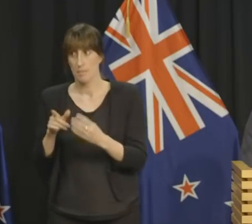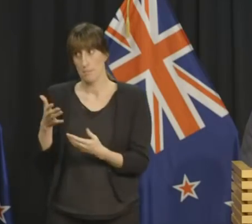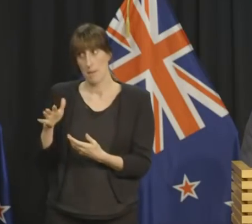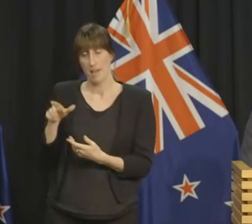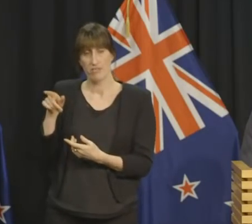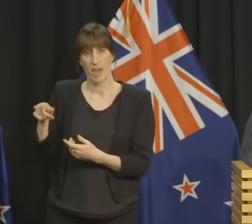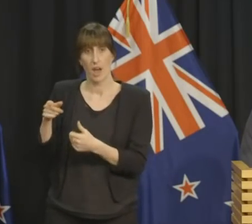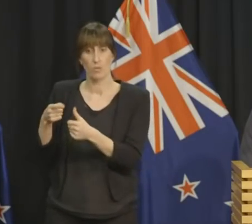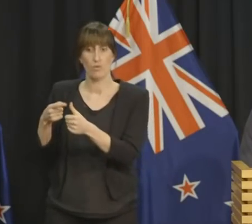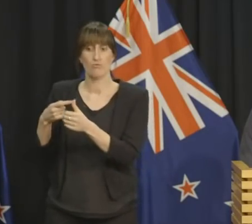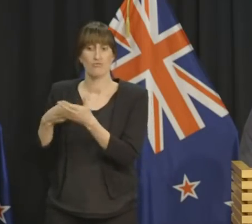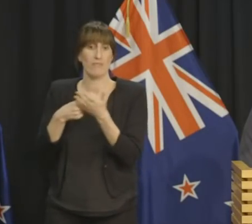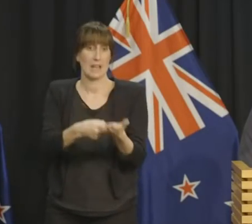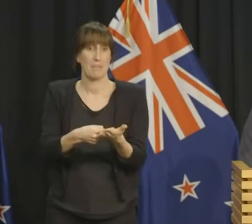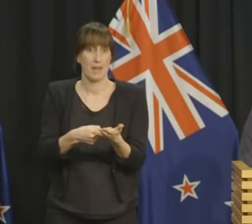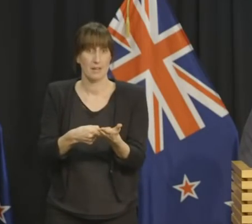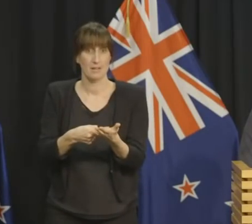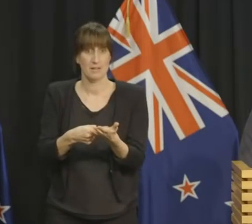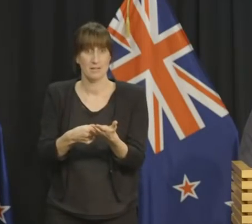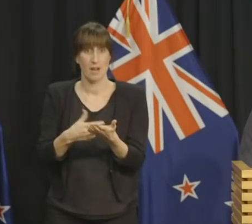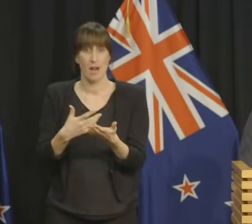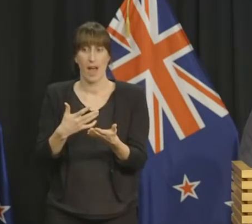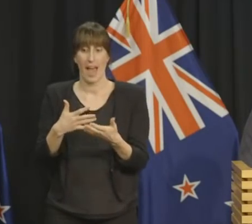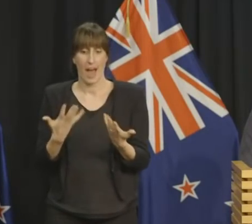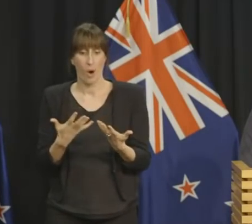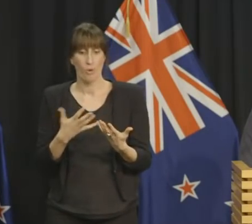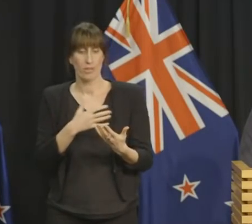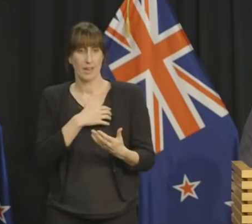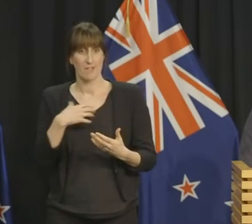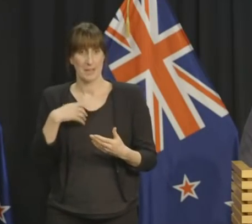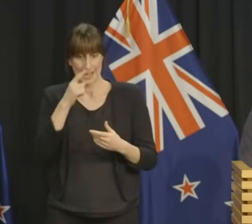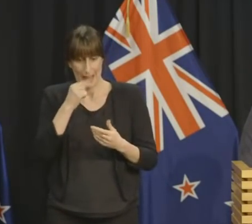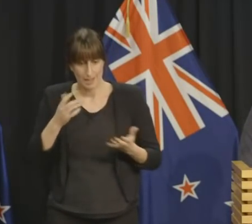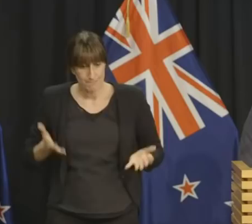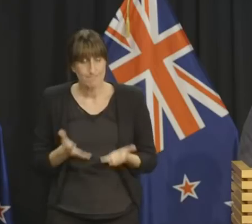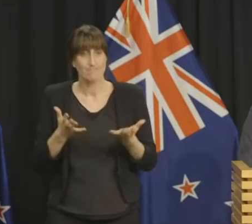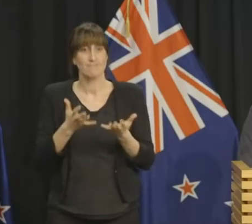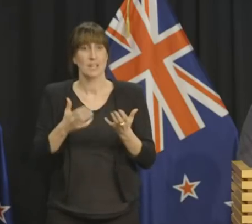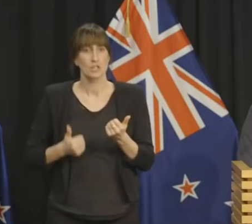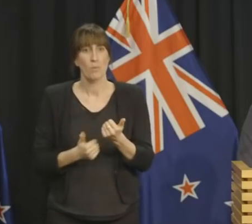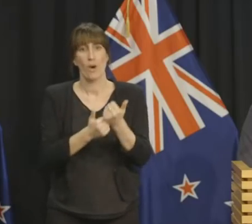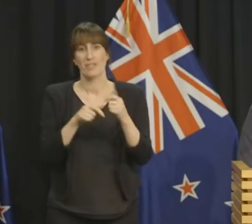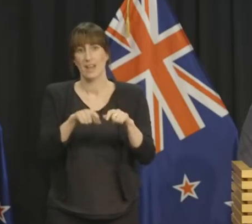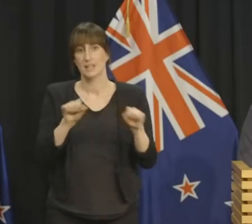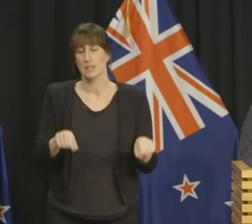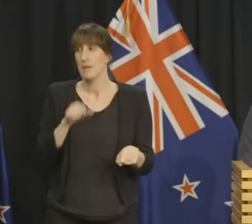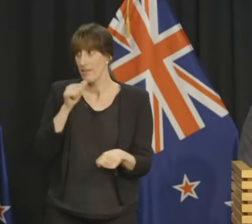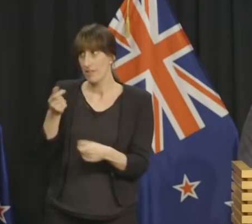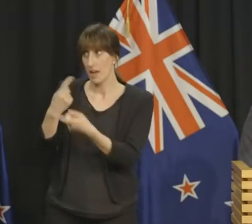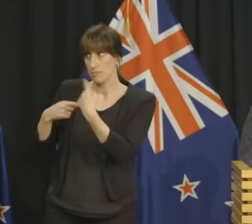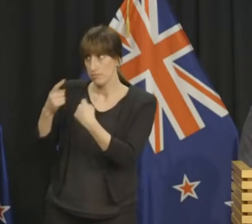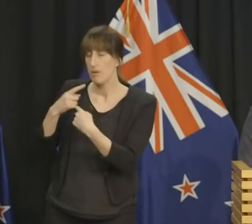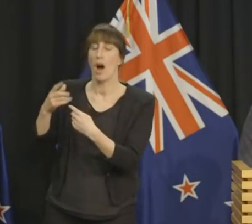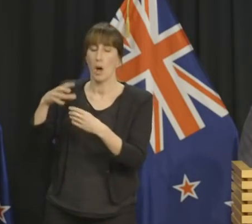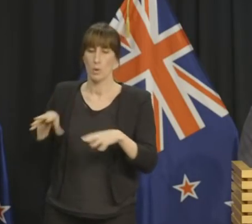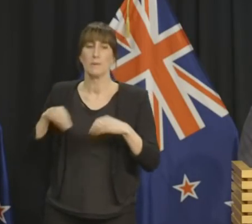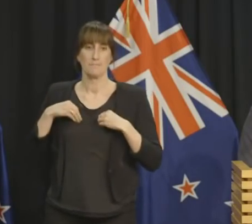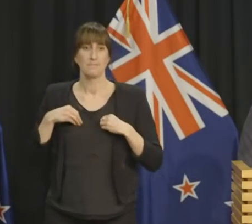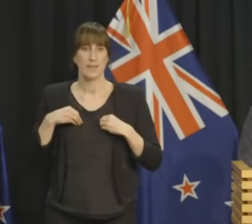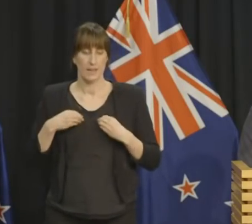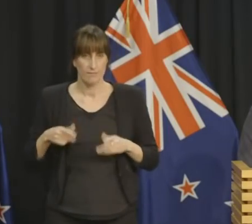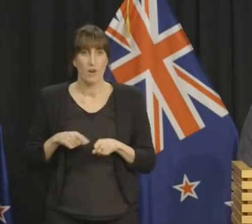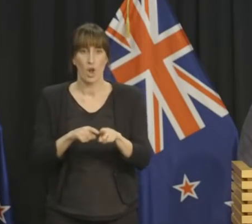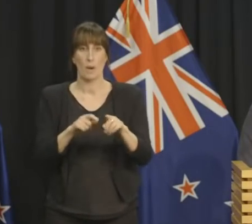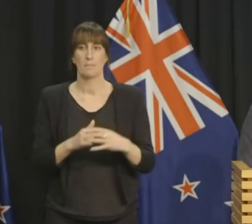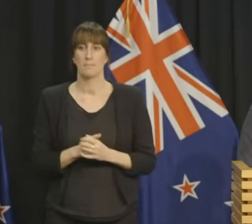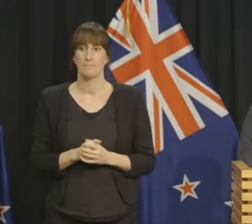on further action they think the government should take to support the system to work as it's intended, then of course I'll be taking that on board and I'll follow that up. More